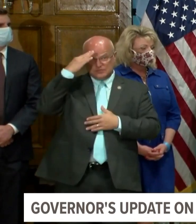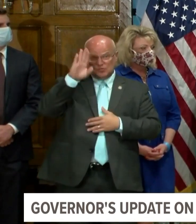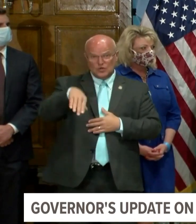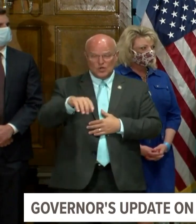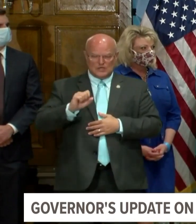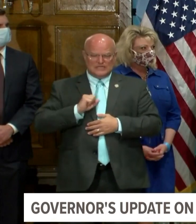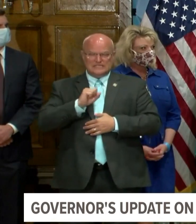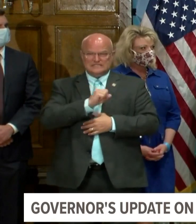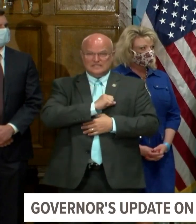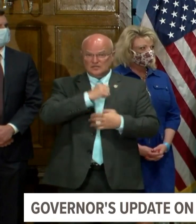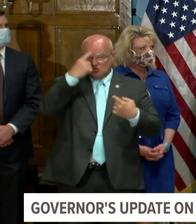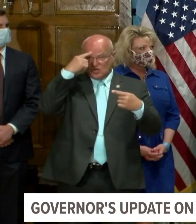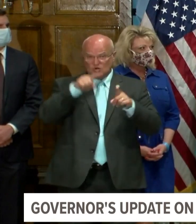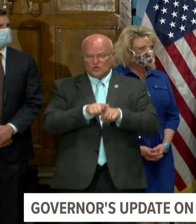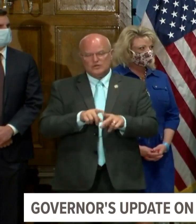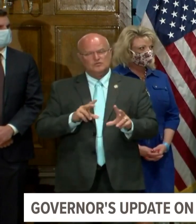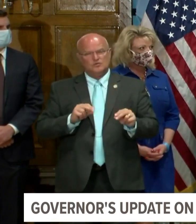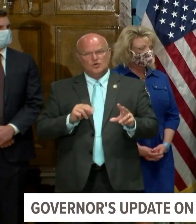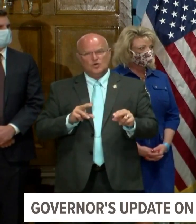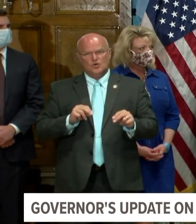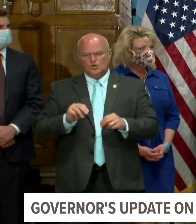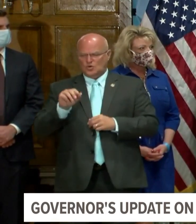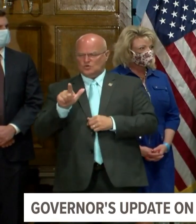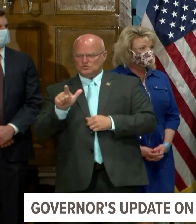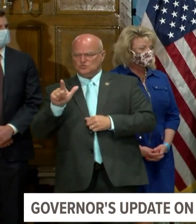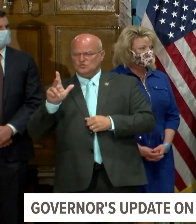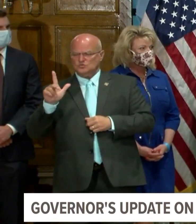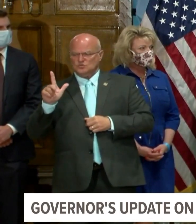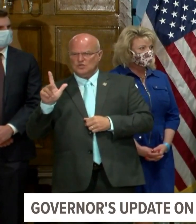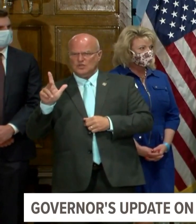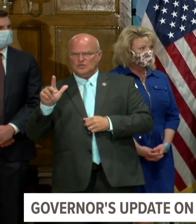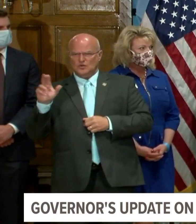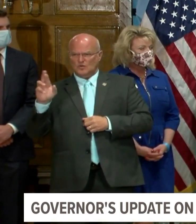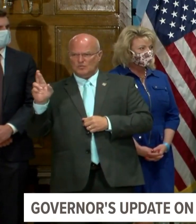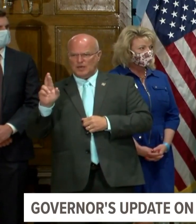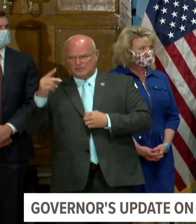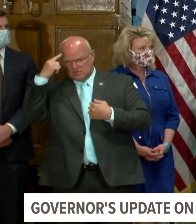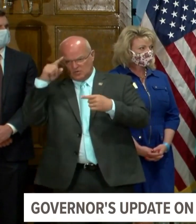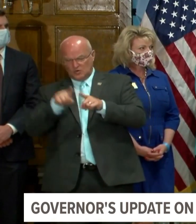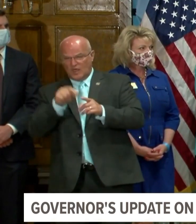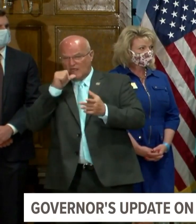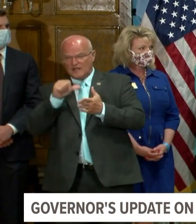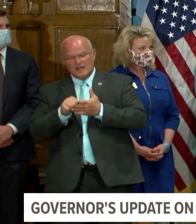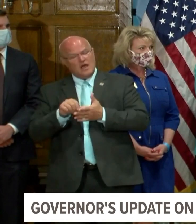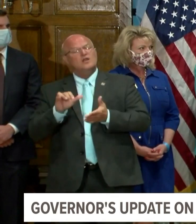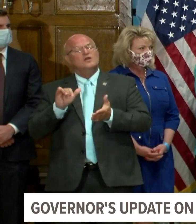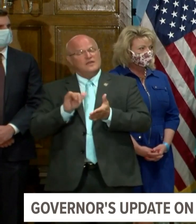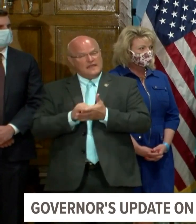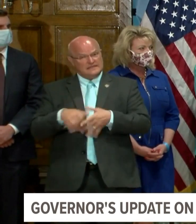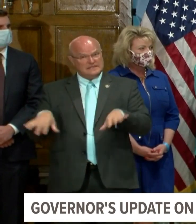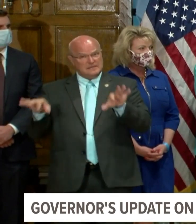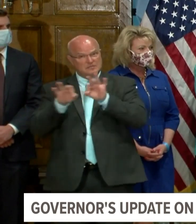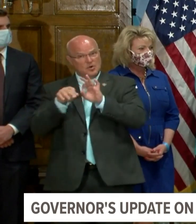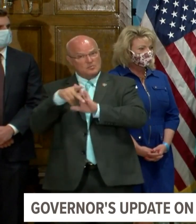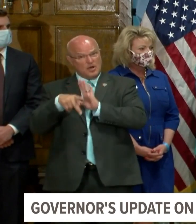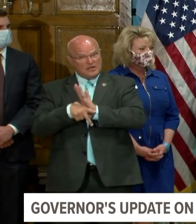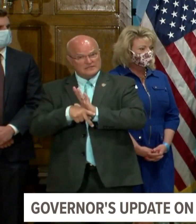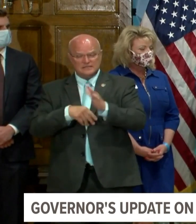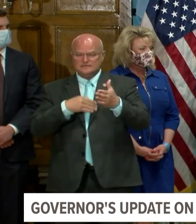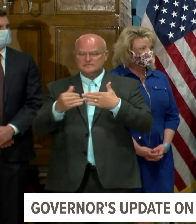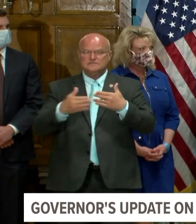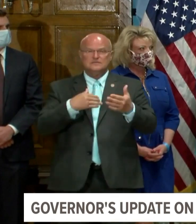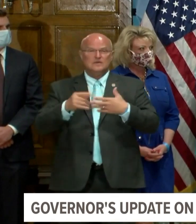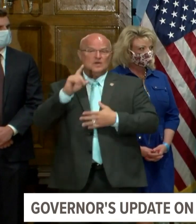know, senators don't always agree, and to get 23 out of 26 of the Republican caucus to agree on that letter that it's important policy, whether it be